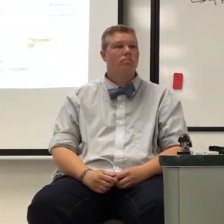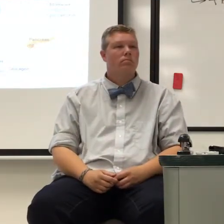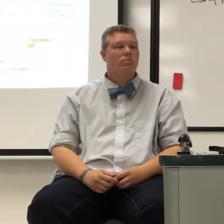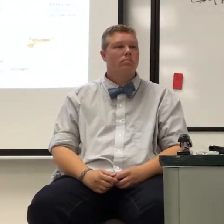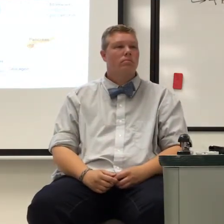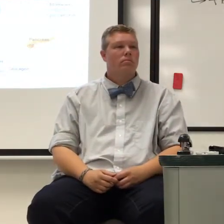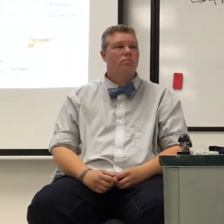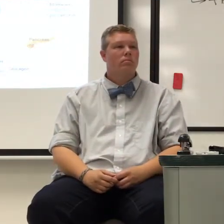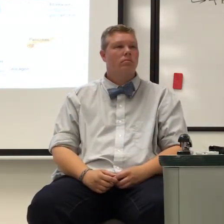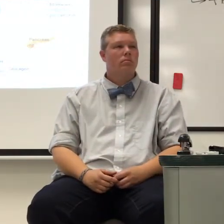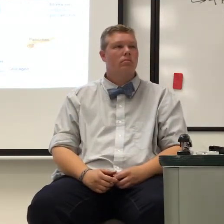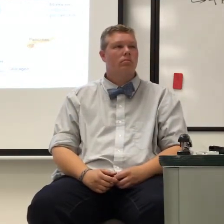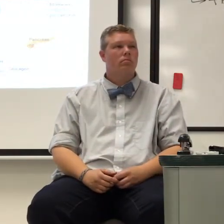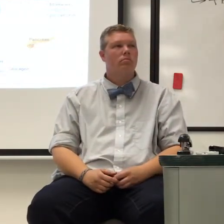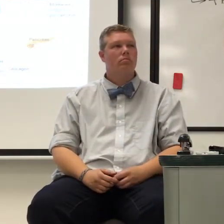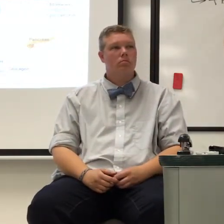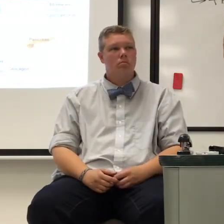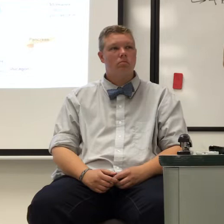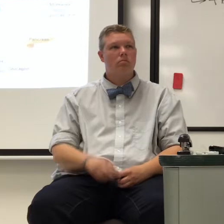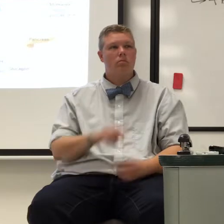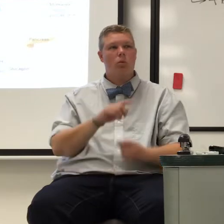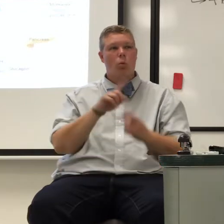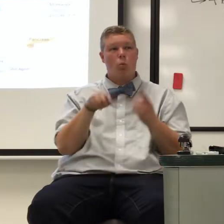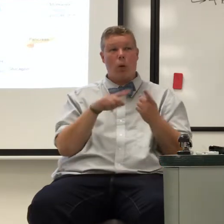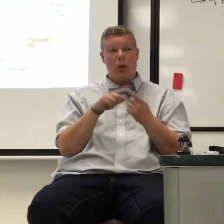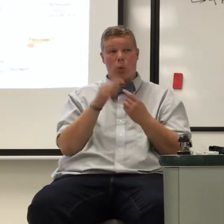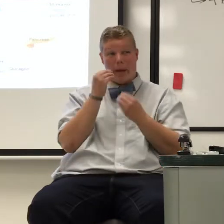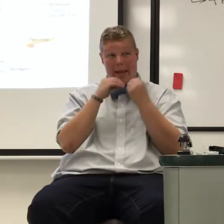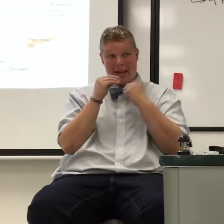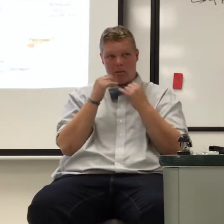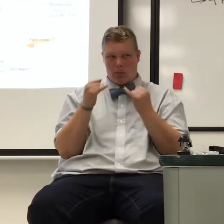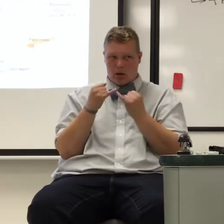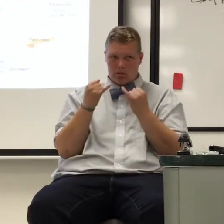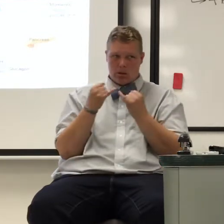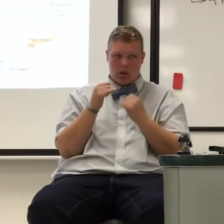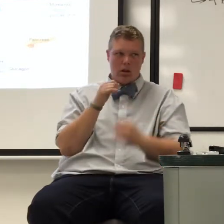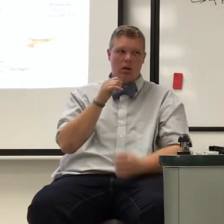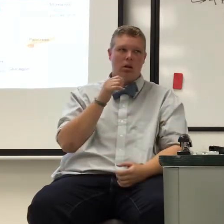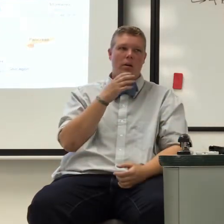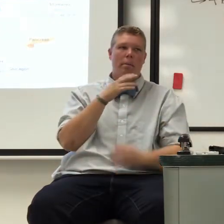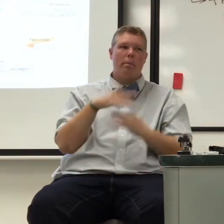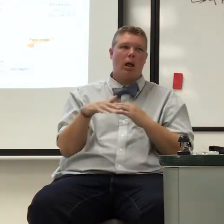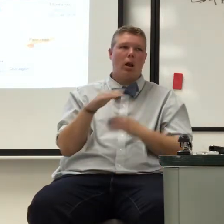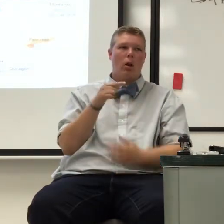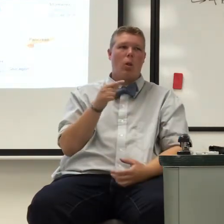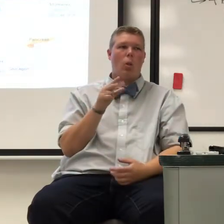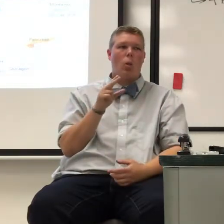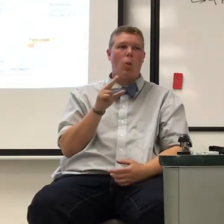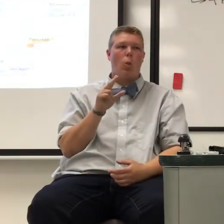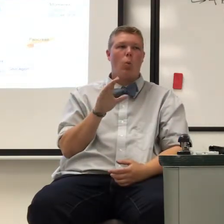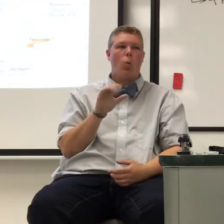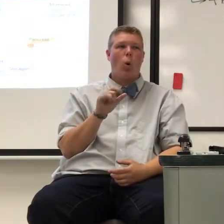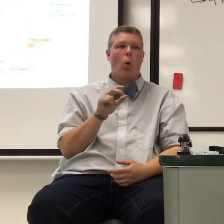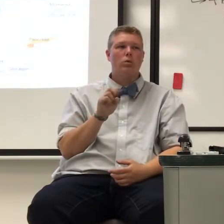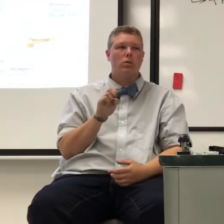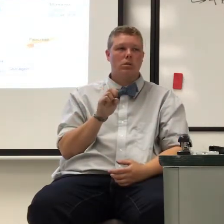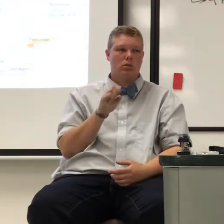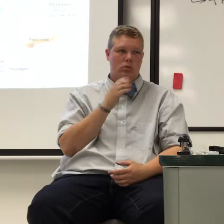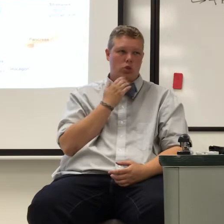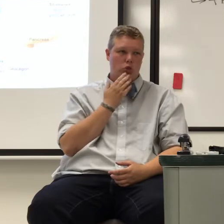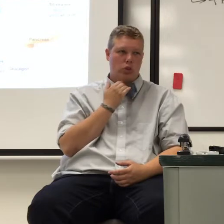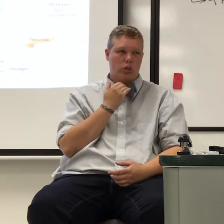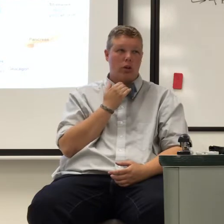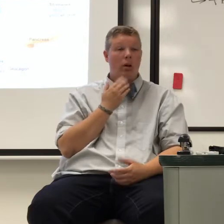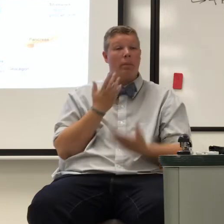Let's preface this by saying, when you ate blood glucose, let's say glucose was already in